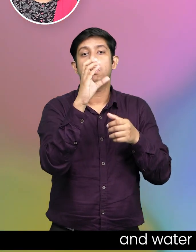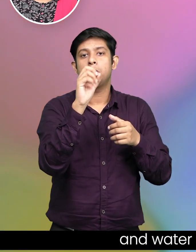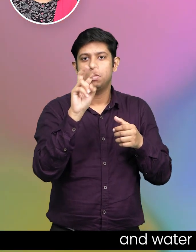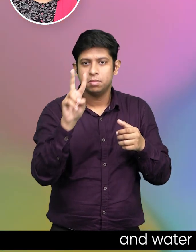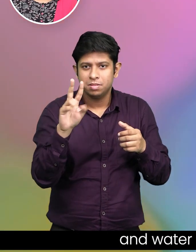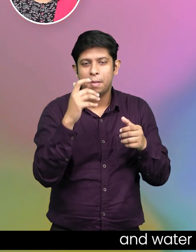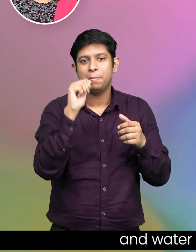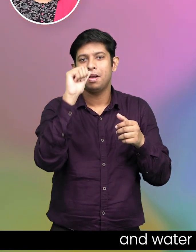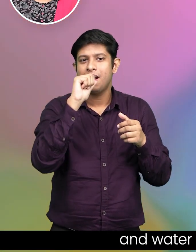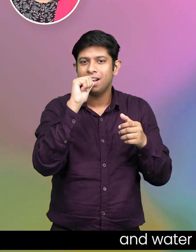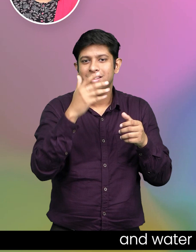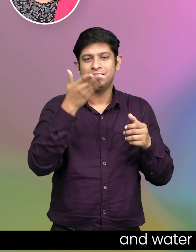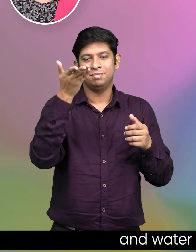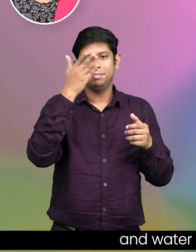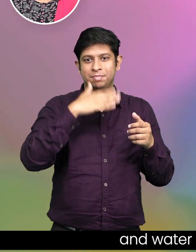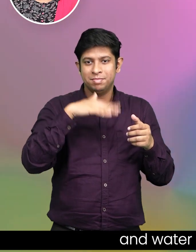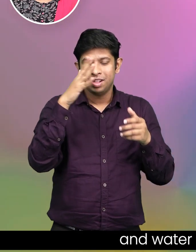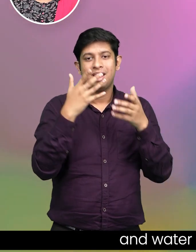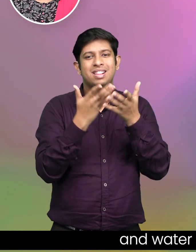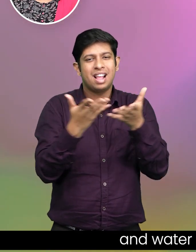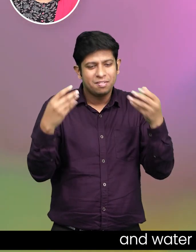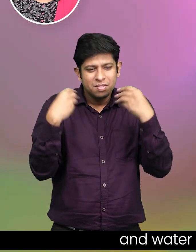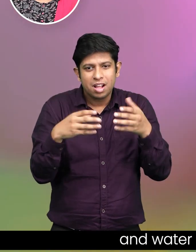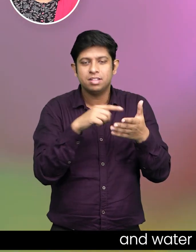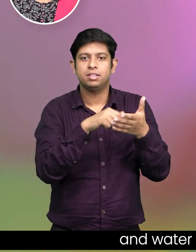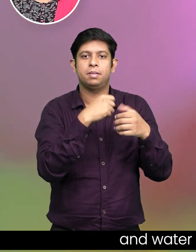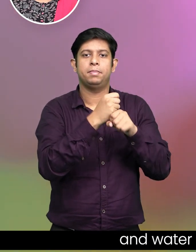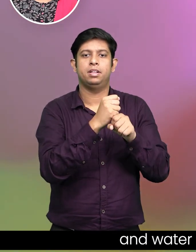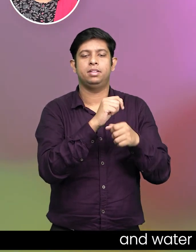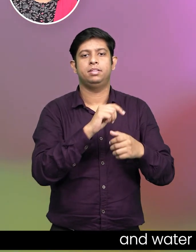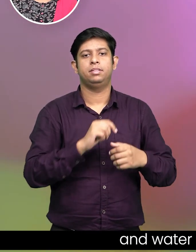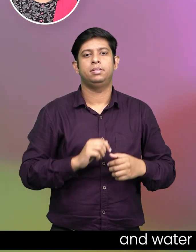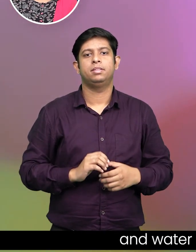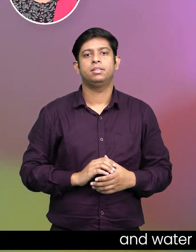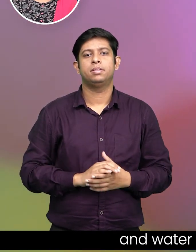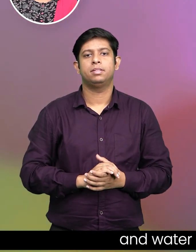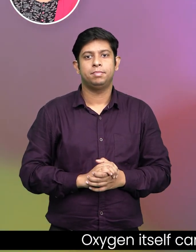dioxide and water as respiratory waste products.